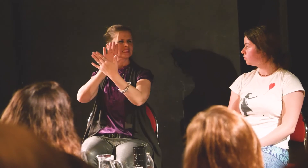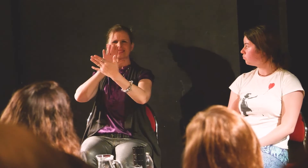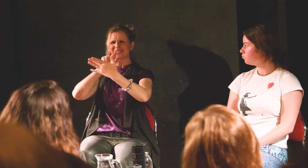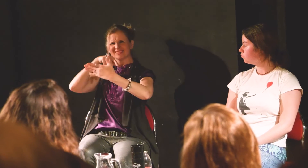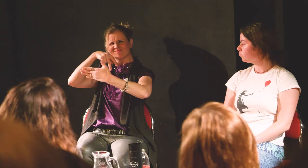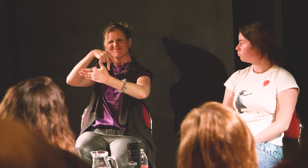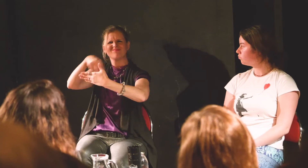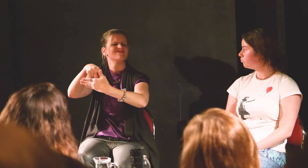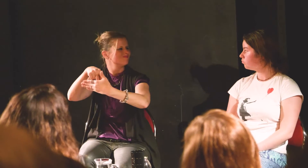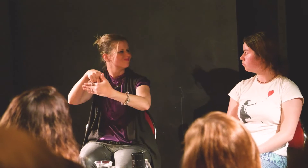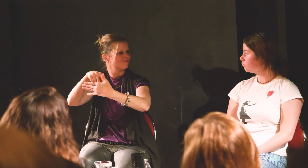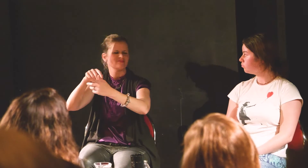Tell us about,